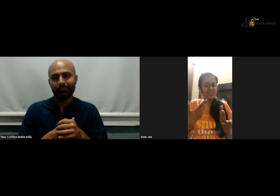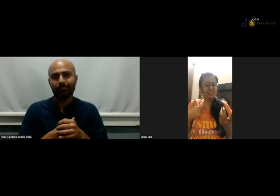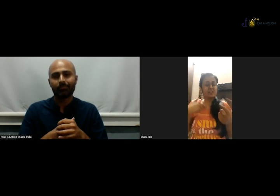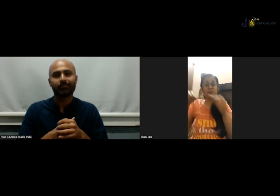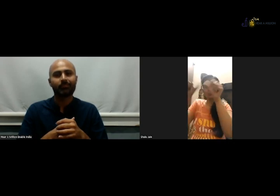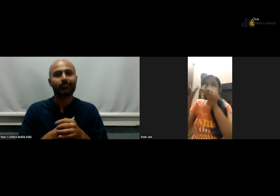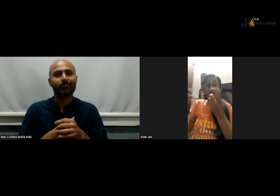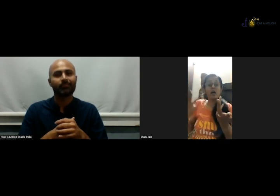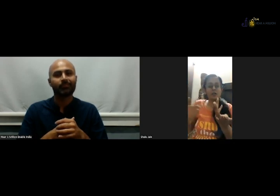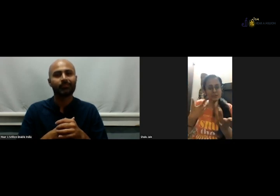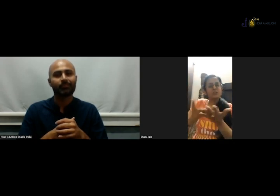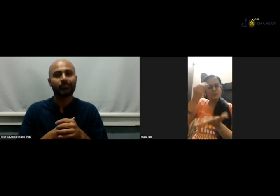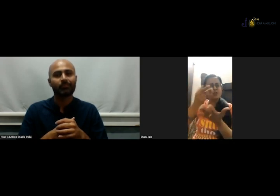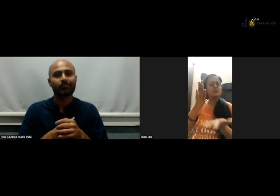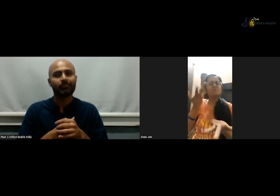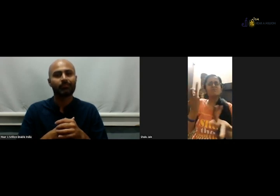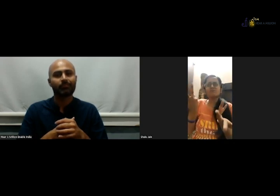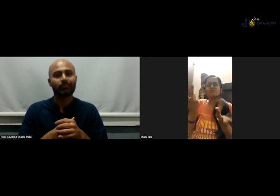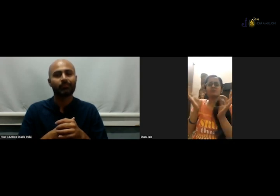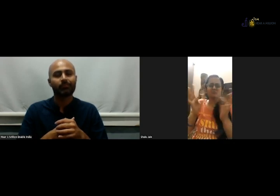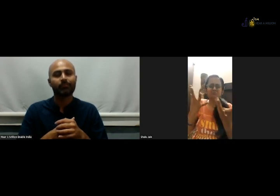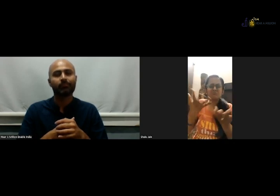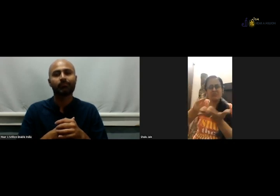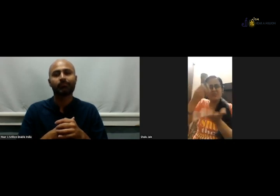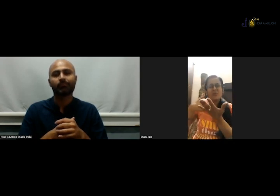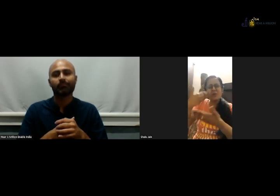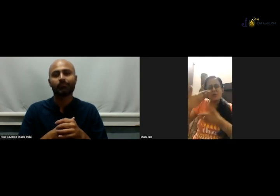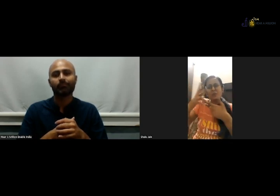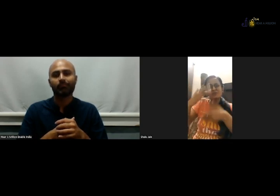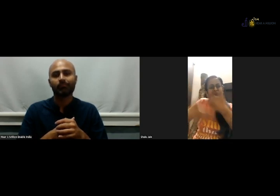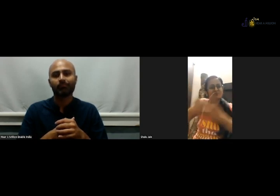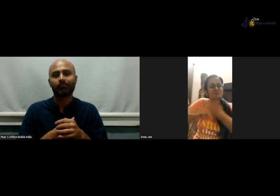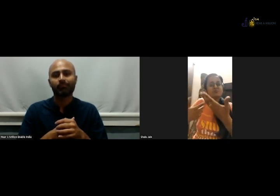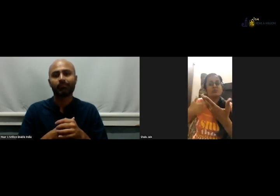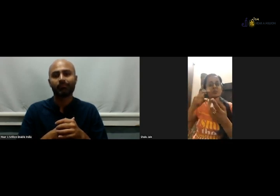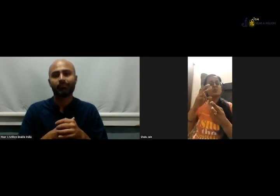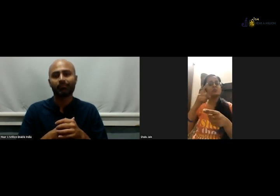people? So Sudamani, you were saying that you can also study.